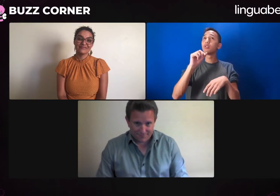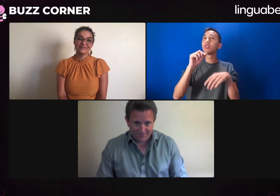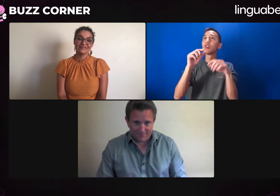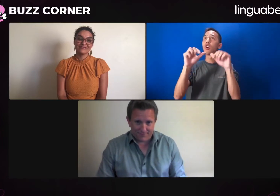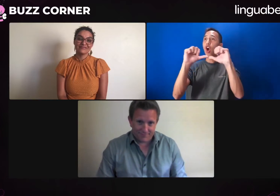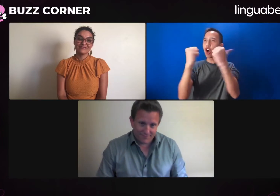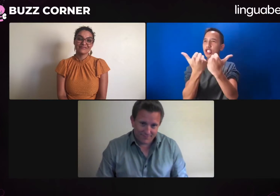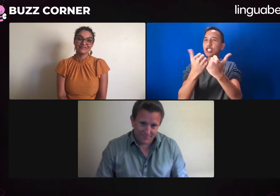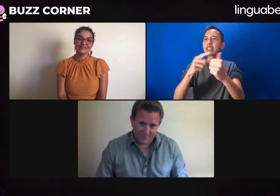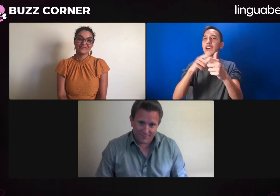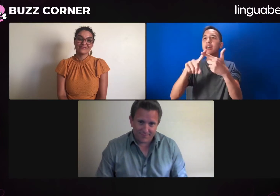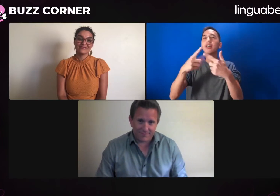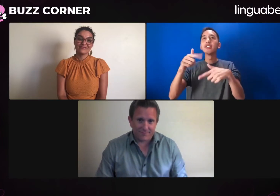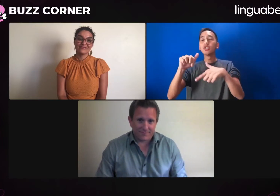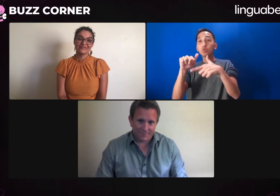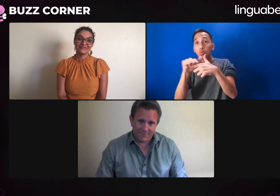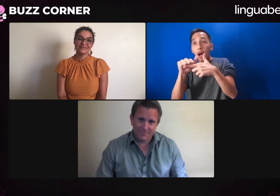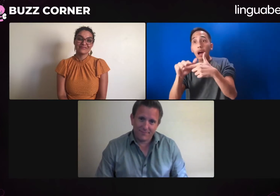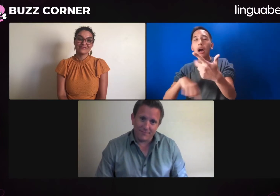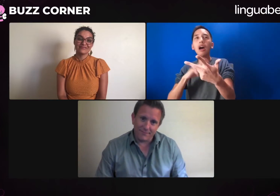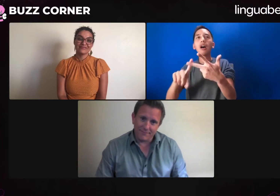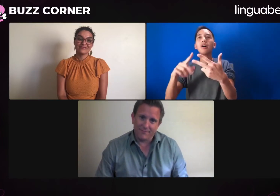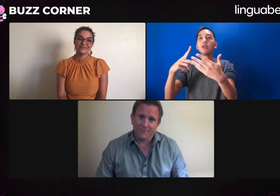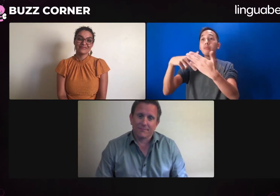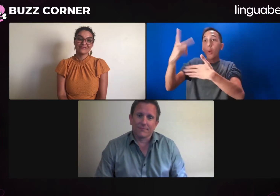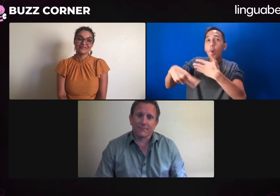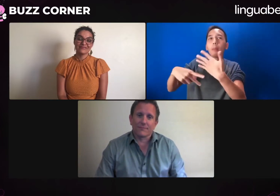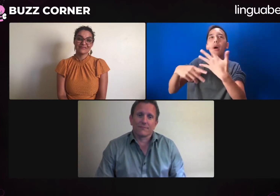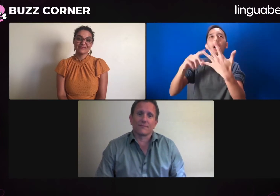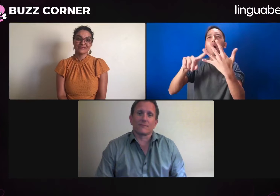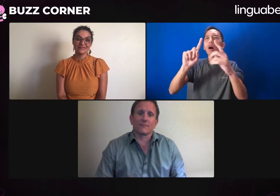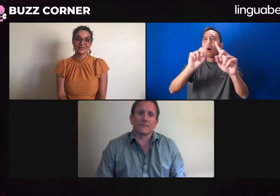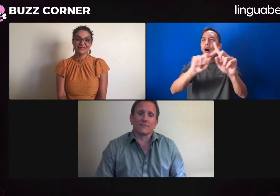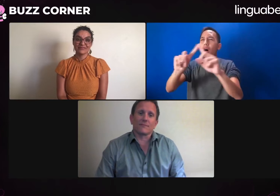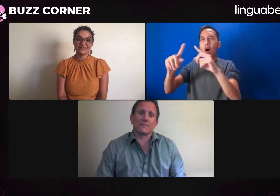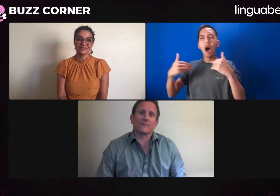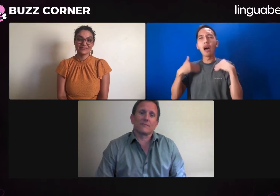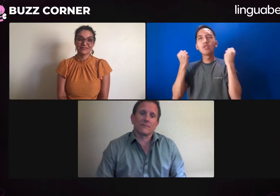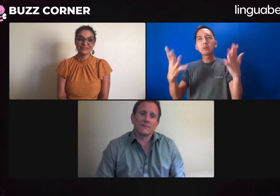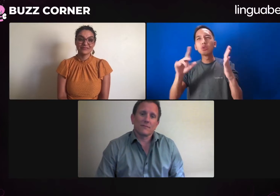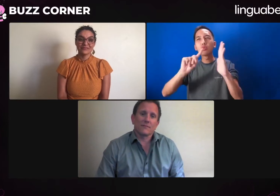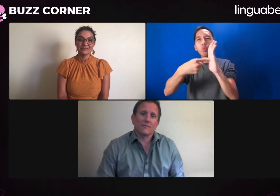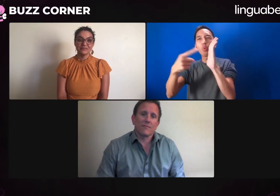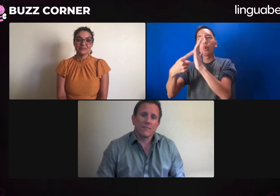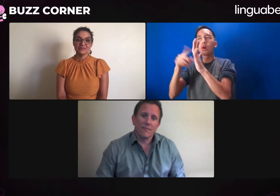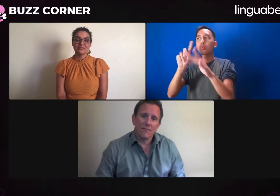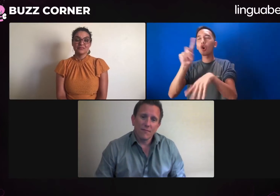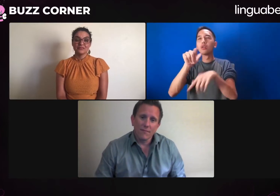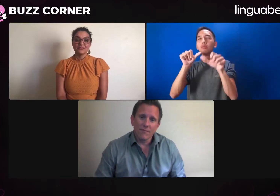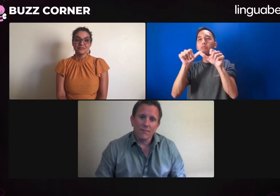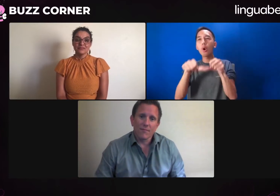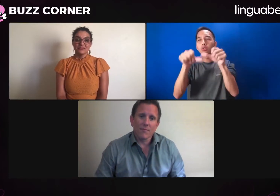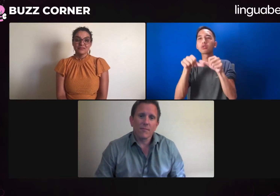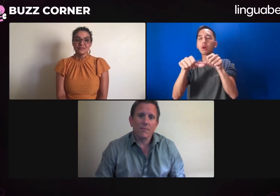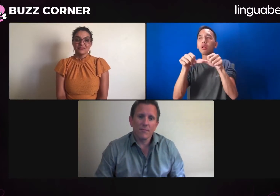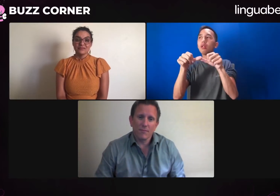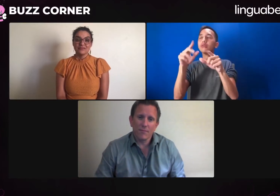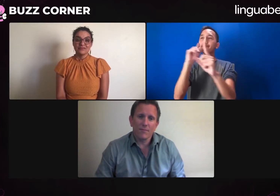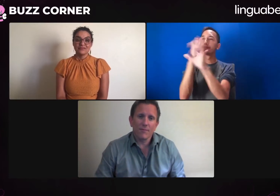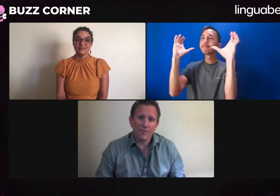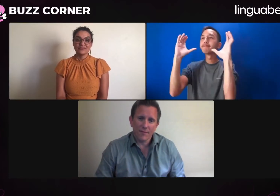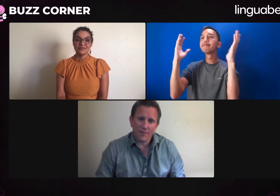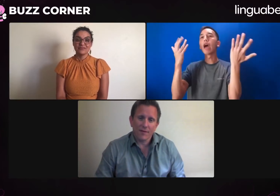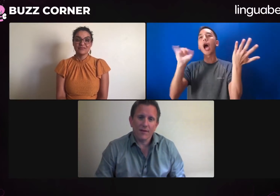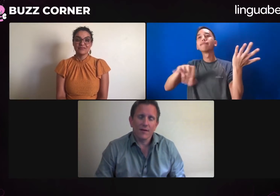over onto the deaf community. I agree. It's agencies, it's the training programs. There's many different roles